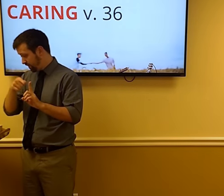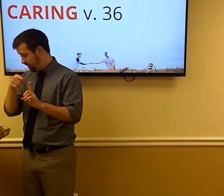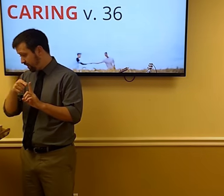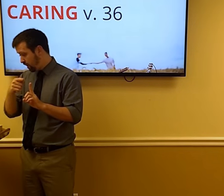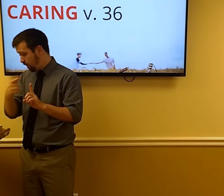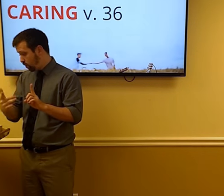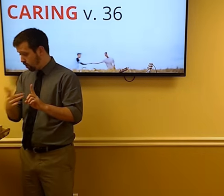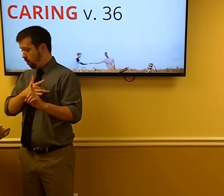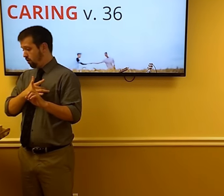he was